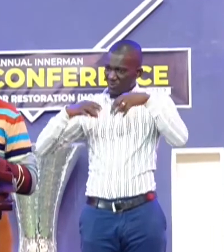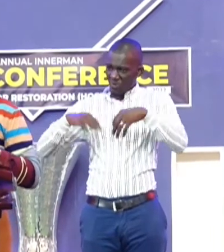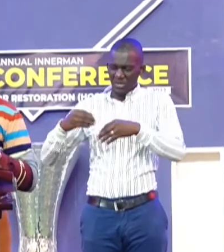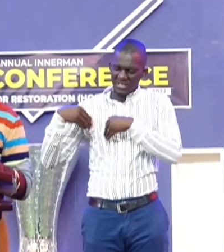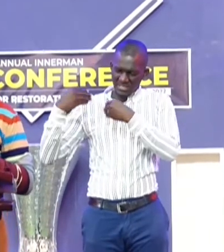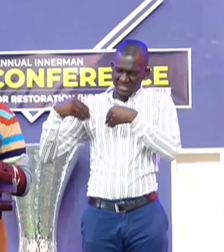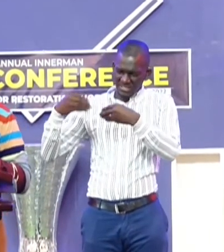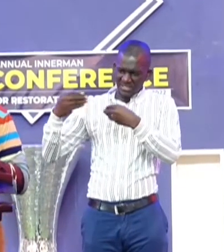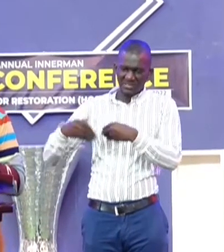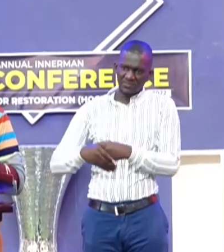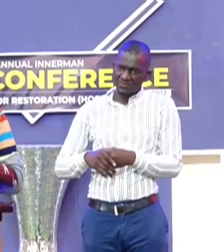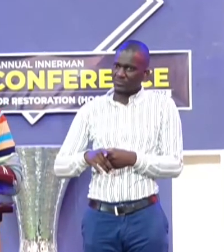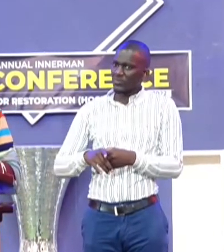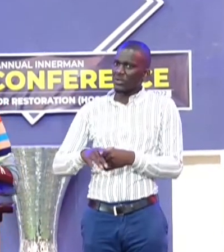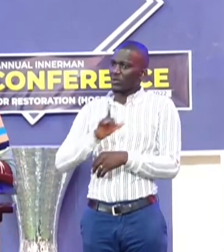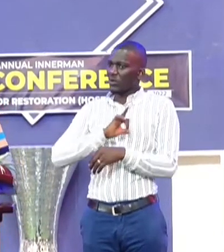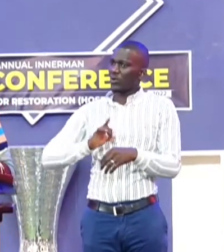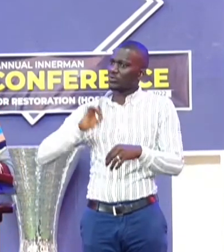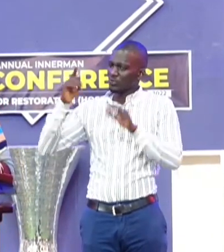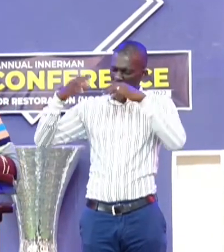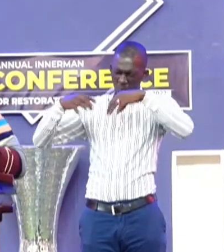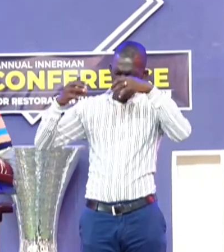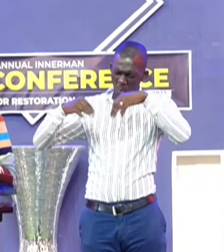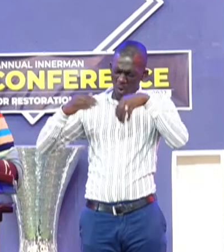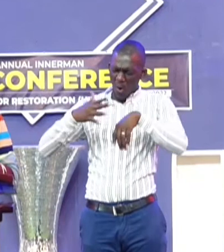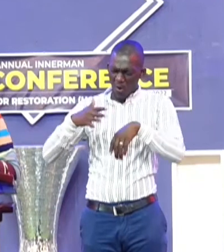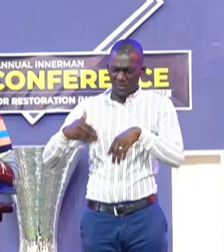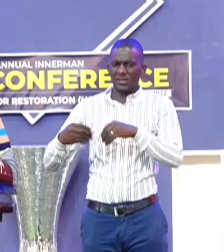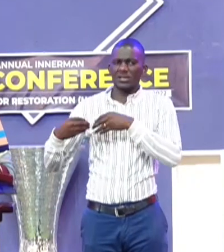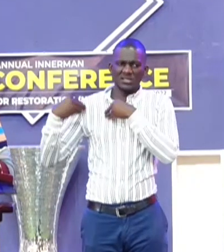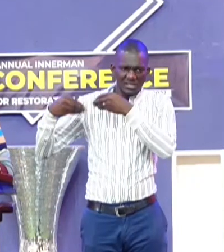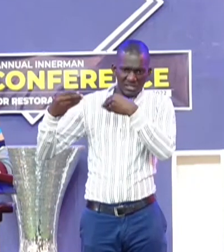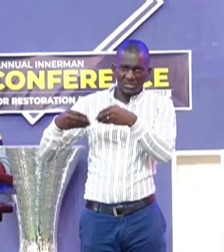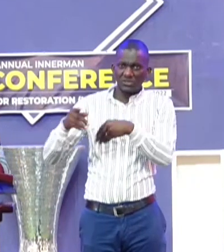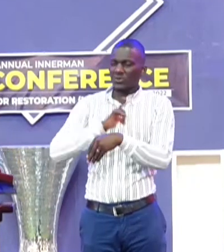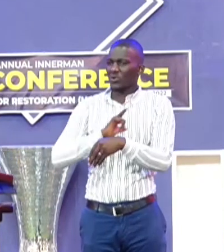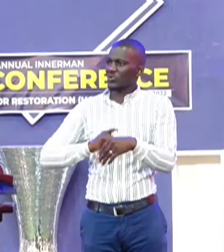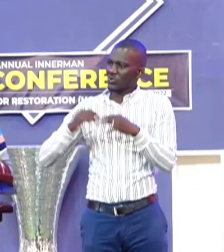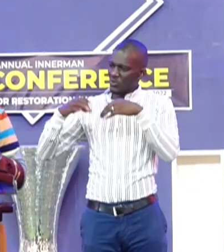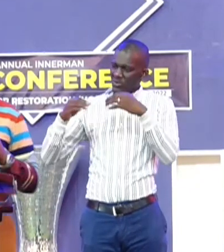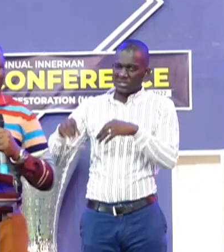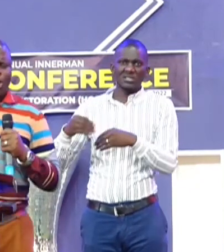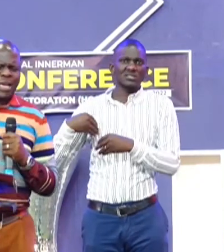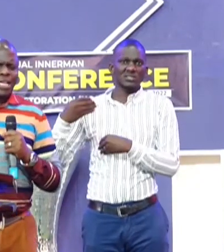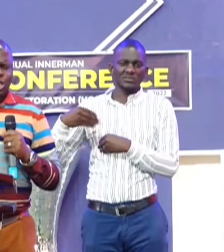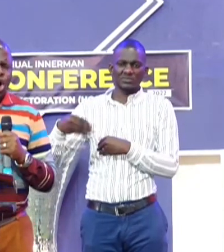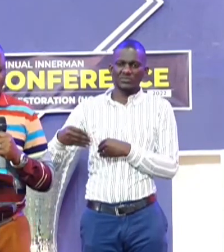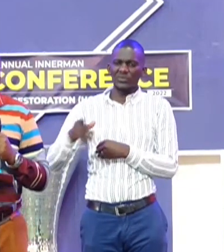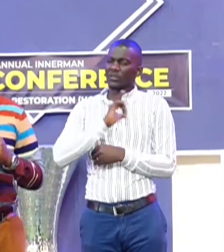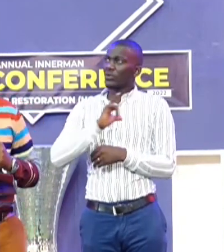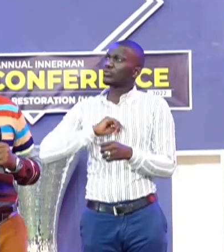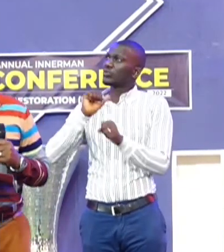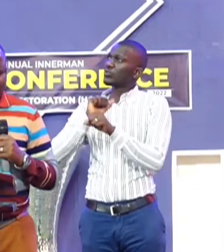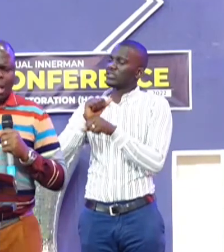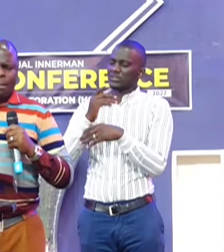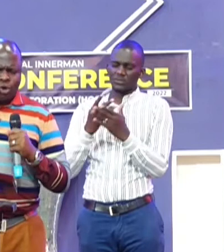I water on a generation. You're watering a generation. Lord, you're watering a generation.